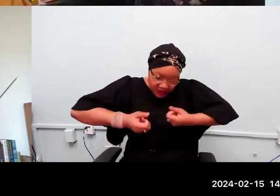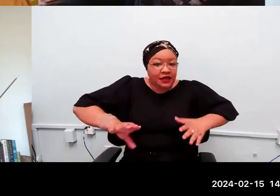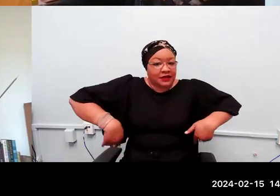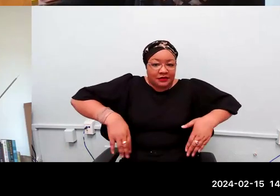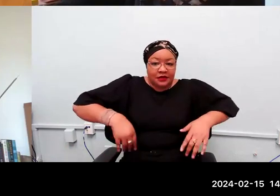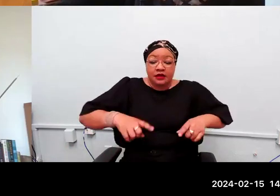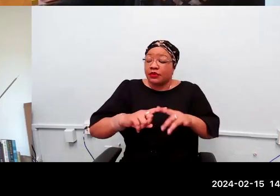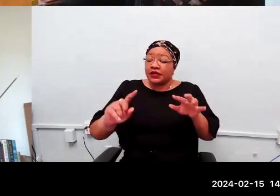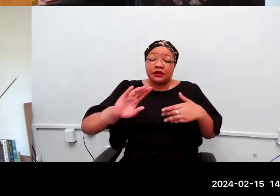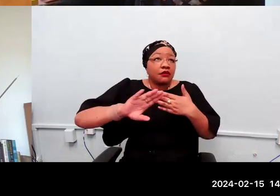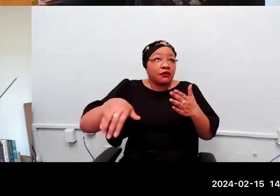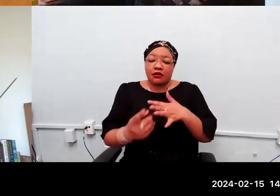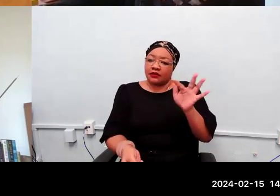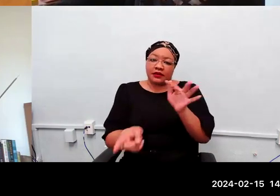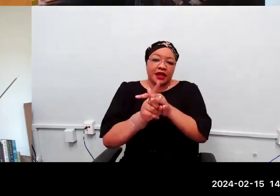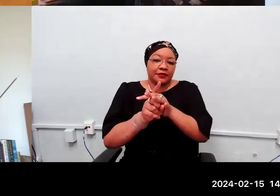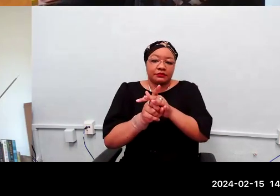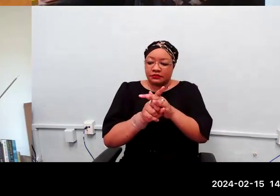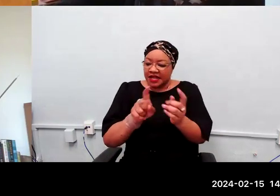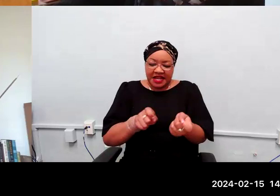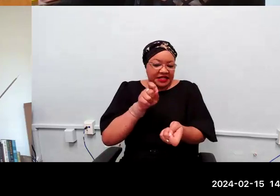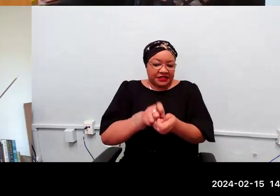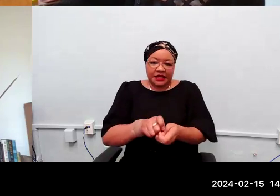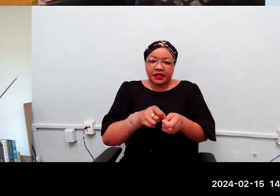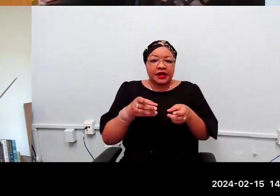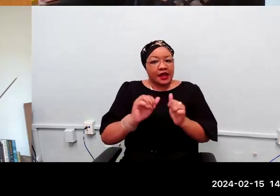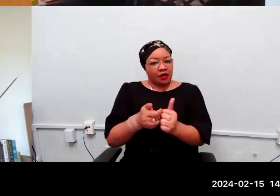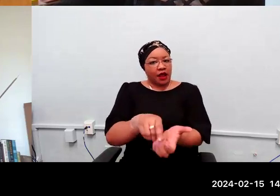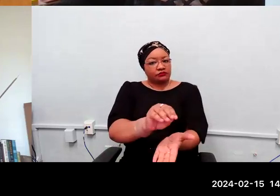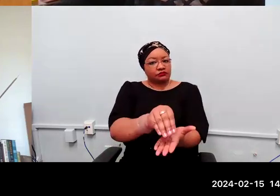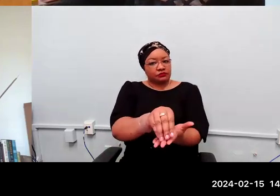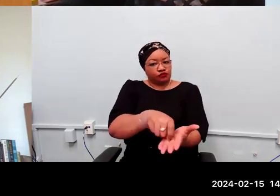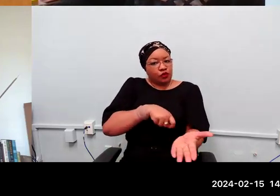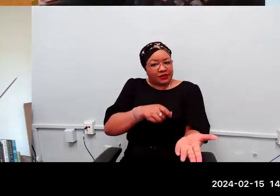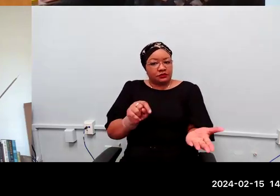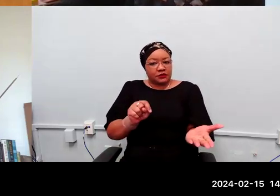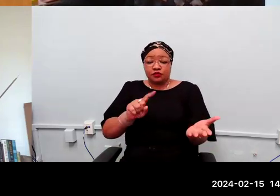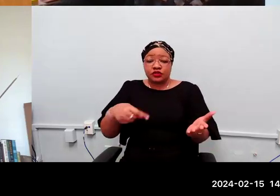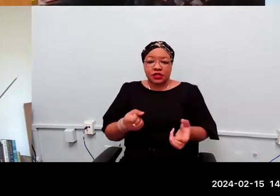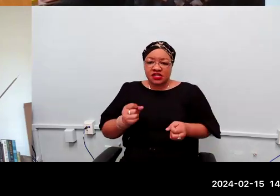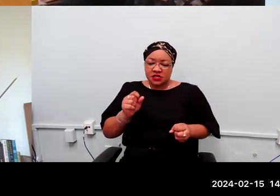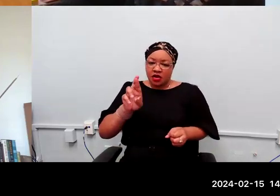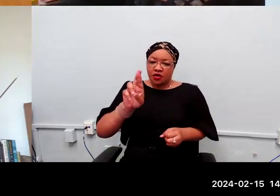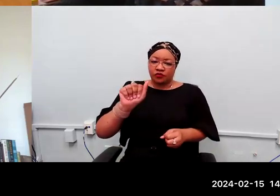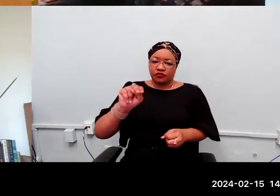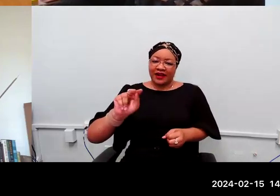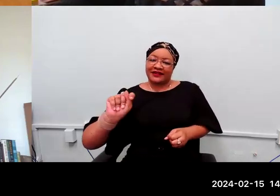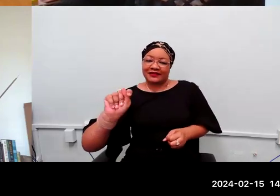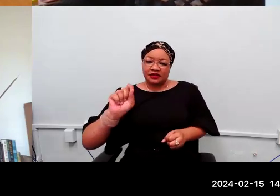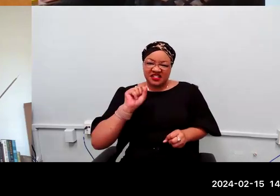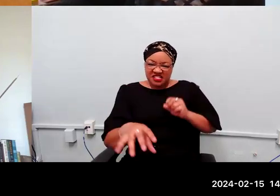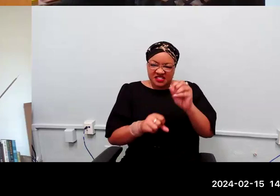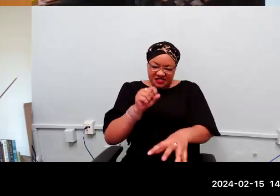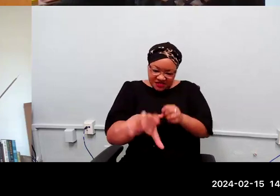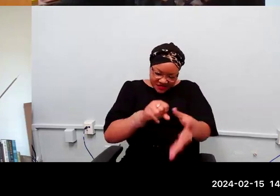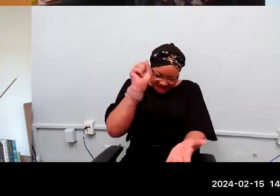almost exactly in the form that it is. It just came out like that as a rant, as a just, you know, here's all these